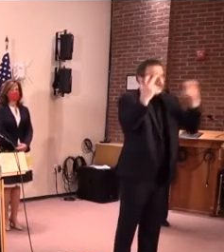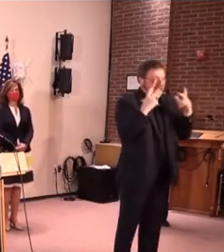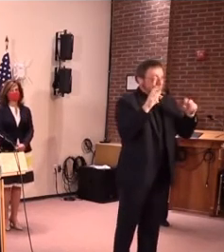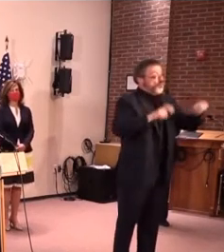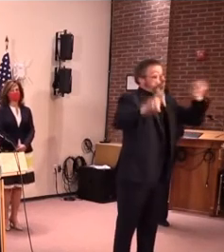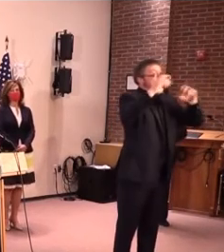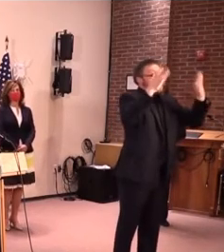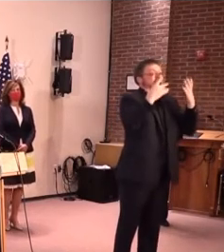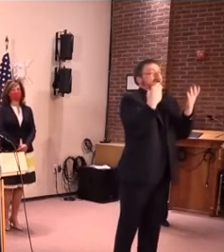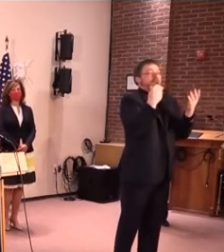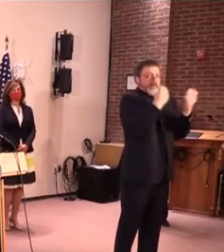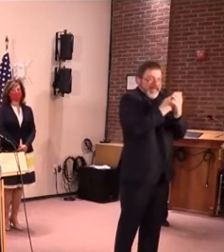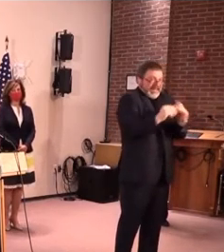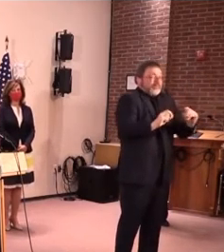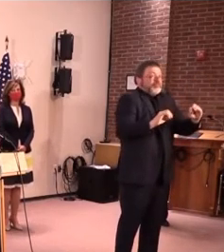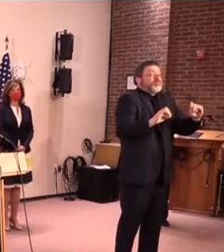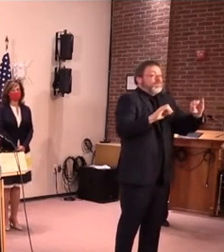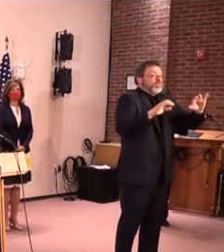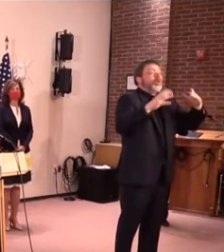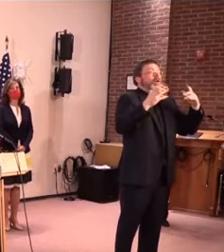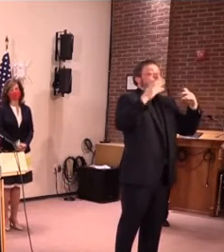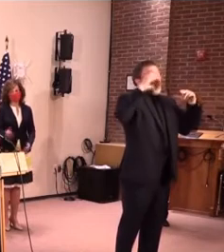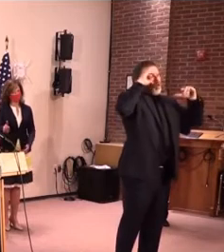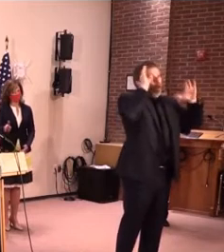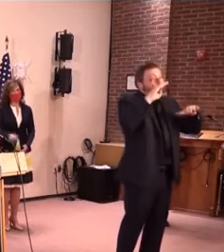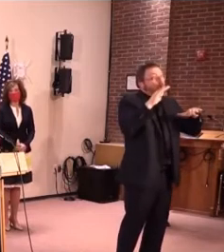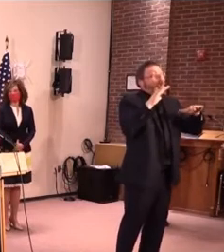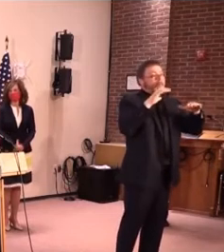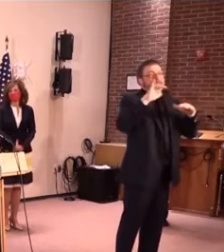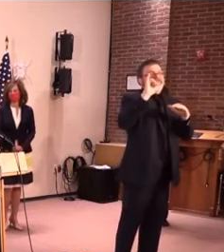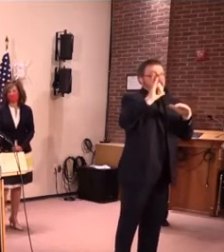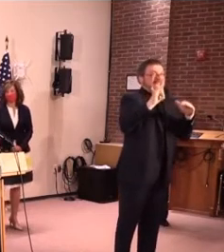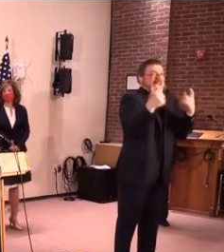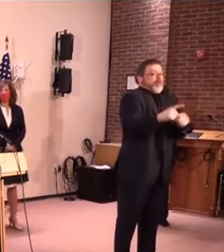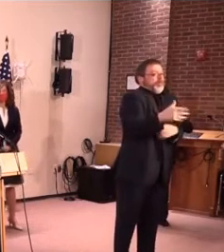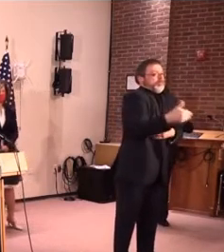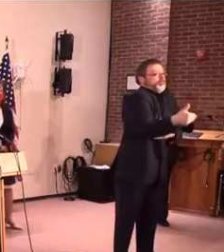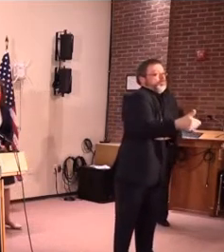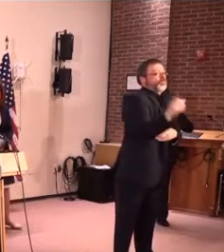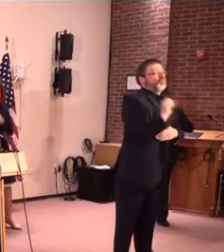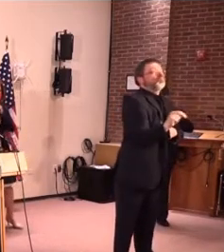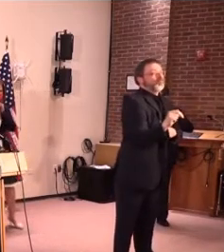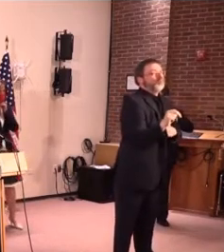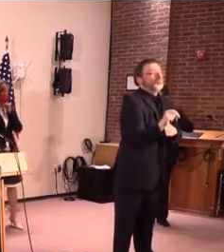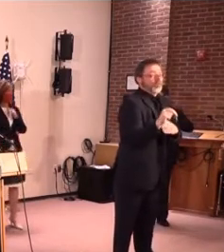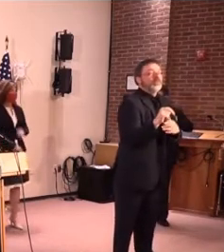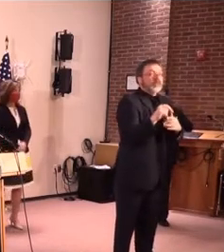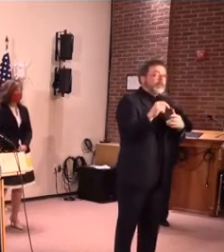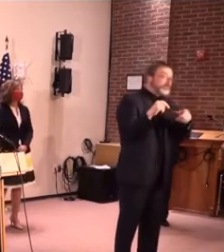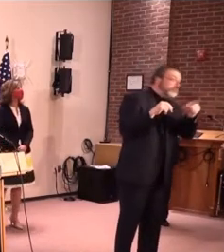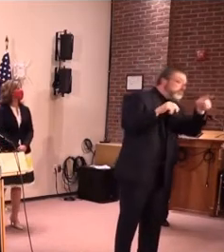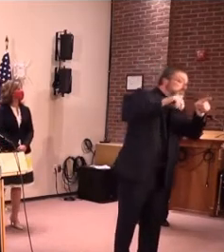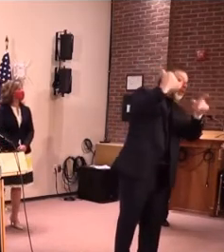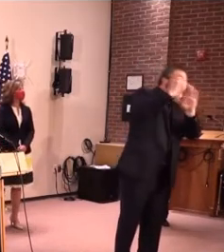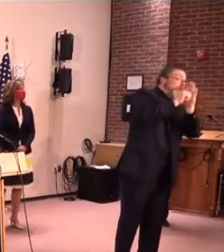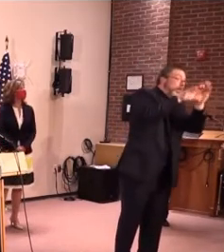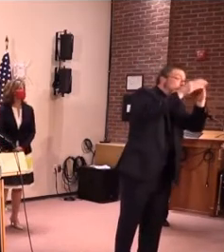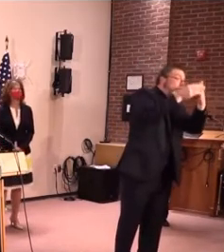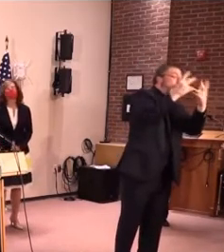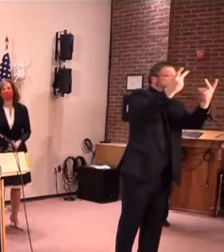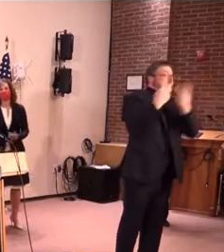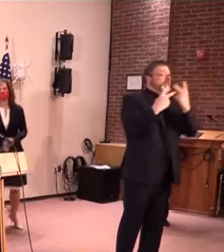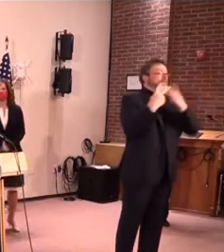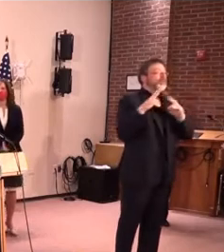distant future that will become a reality. Secretary Curley, anything else? When you said the not too distant future, so this is